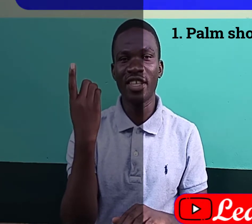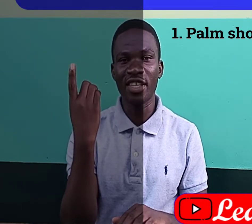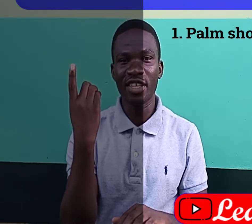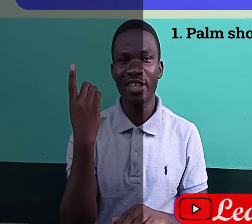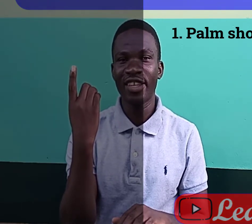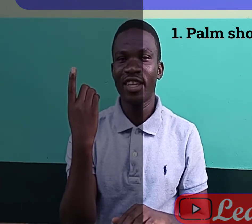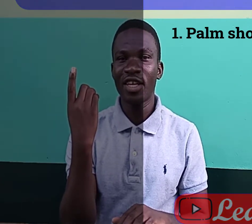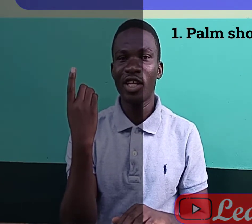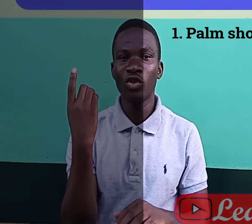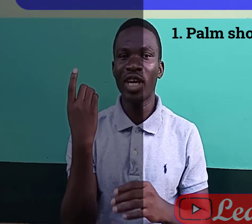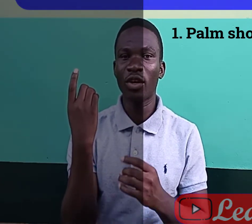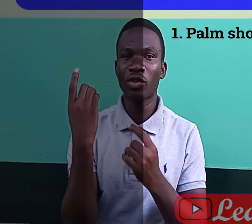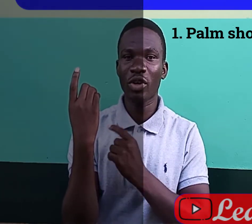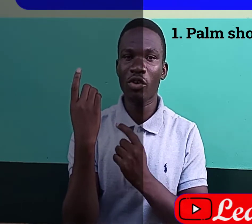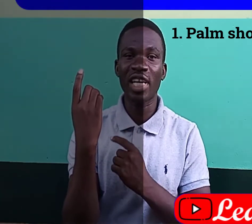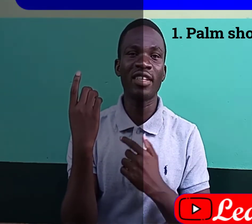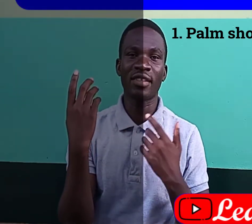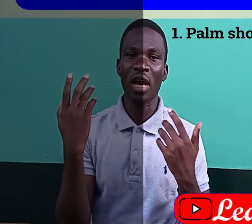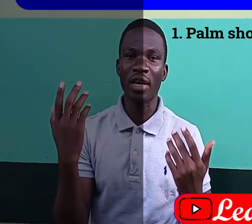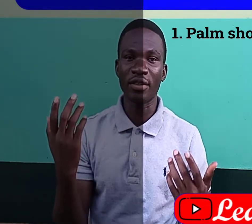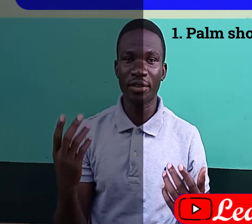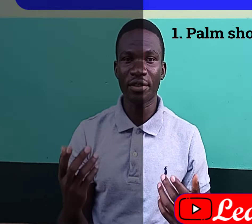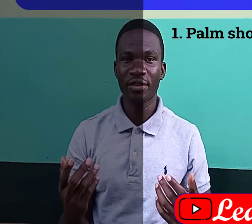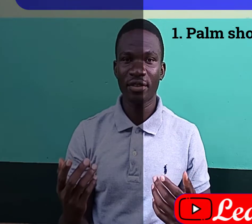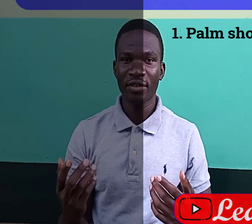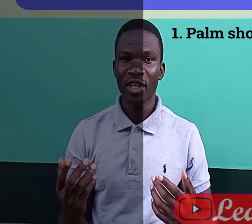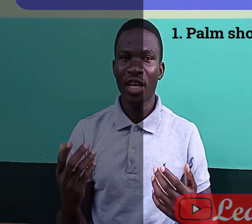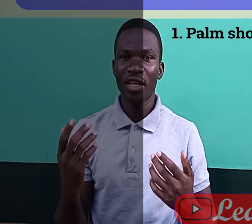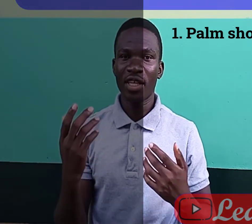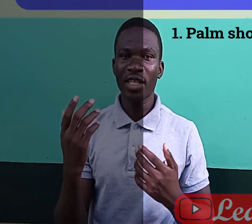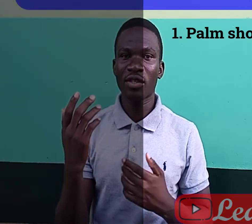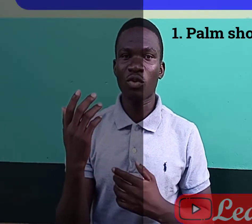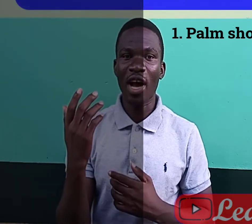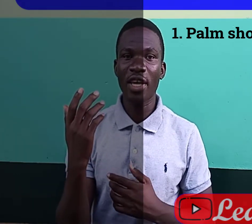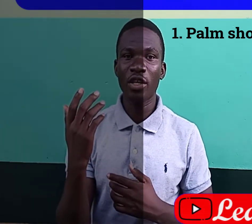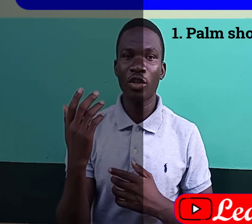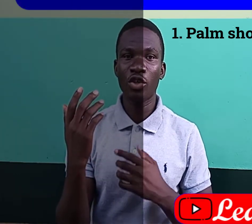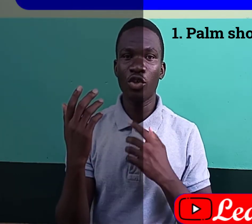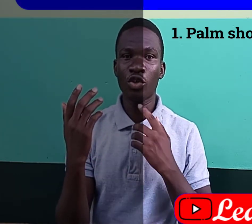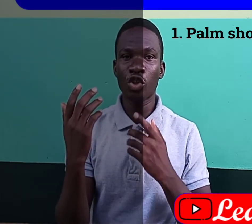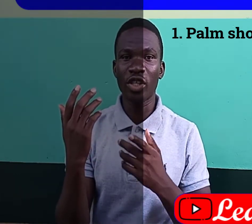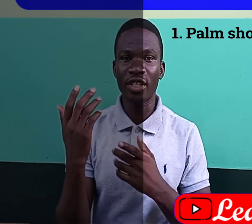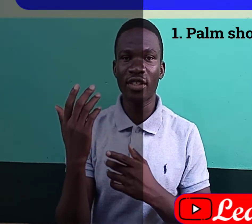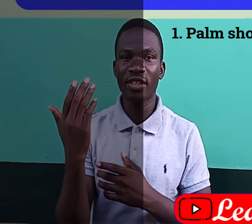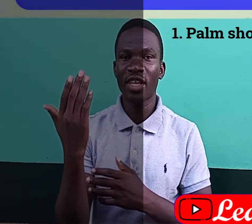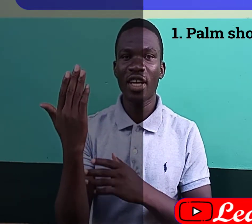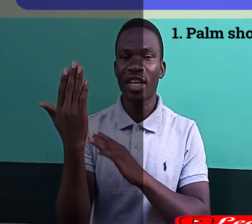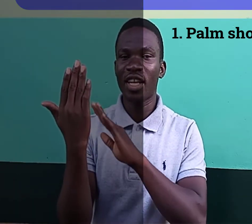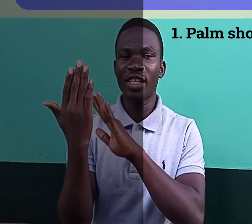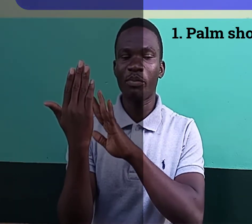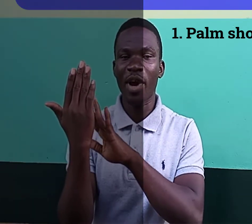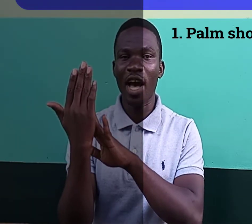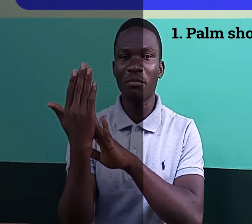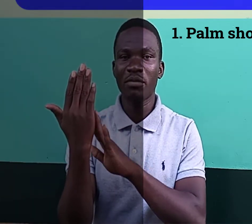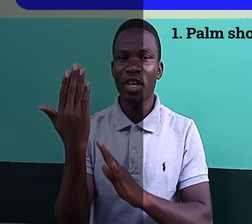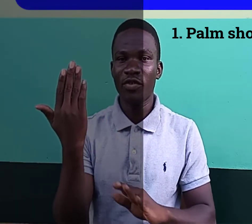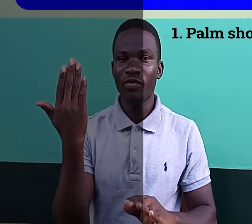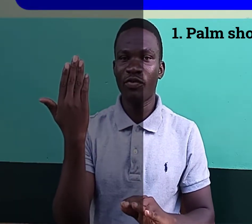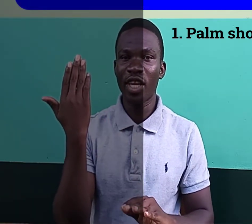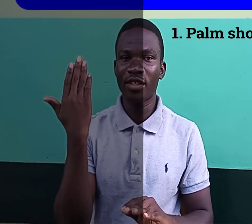D, you cannot recognize the signs. That is why you shouldn't let the palm